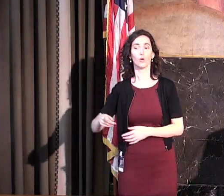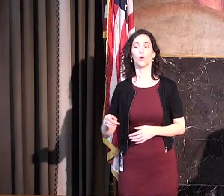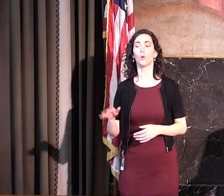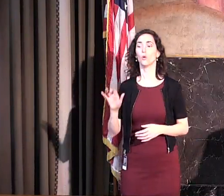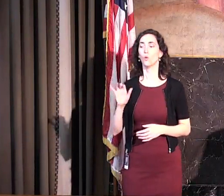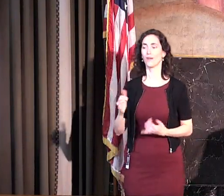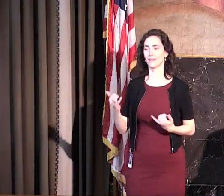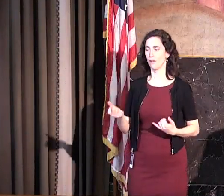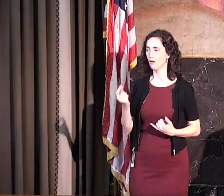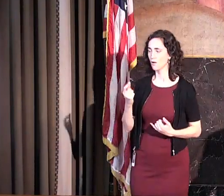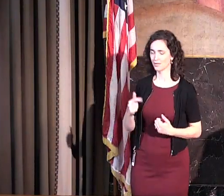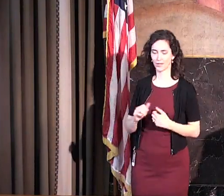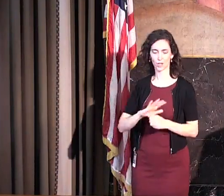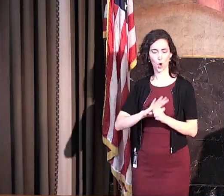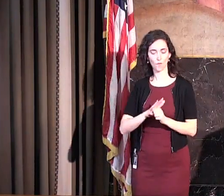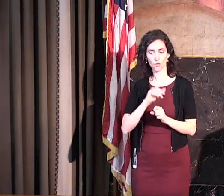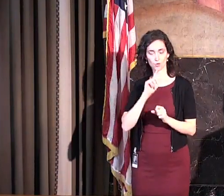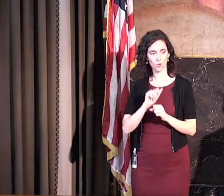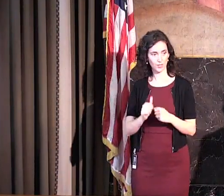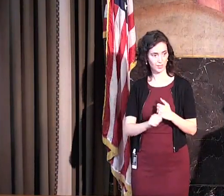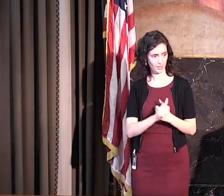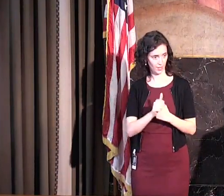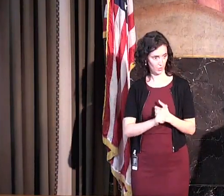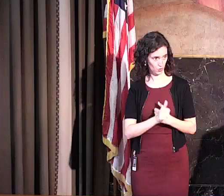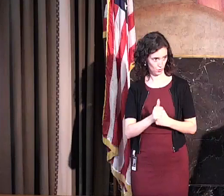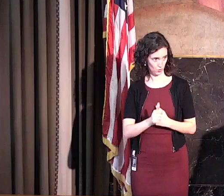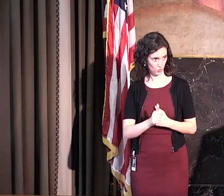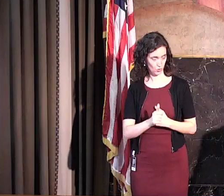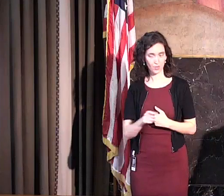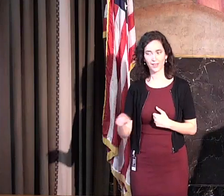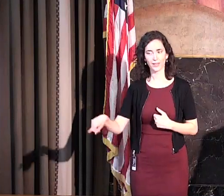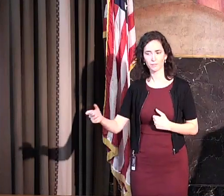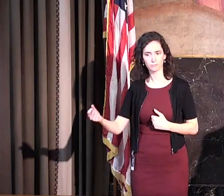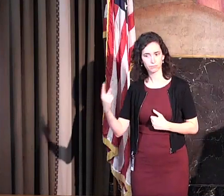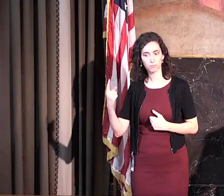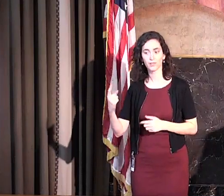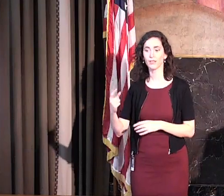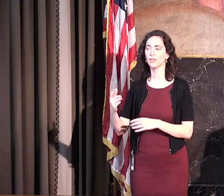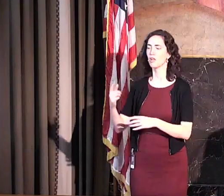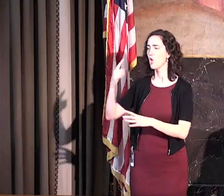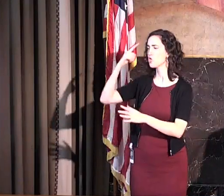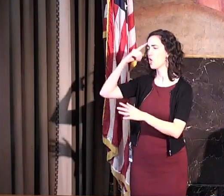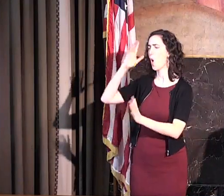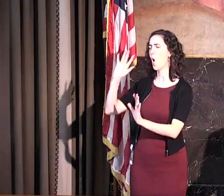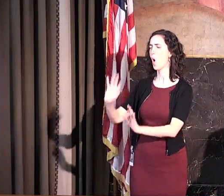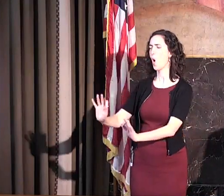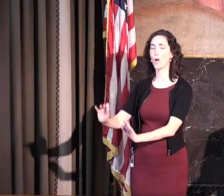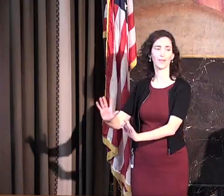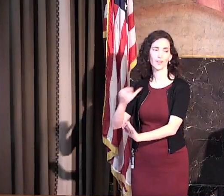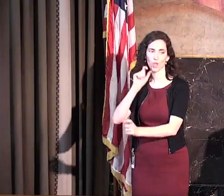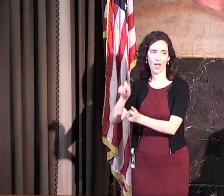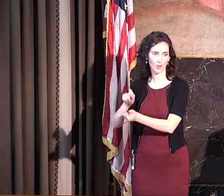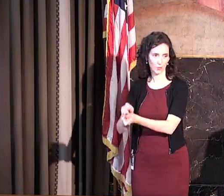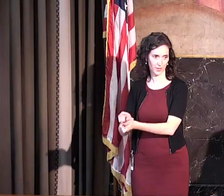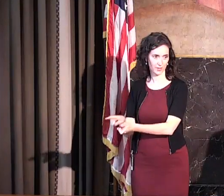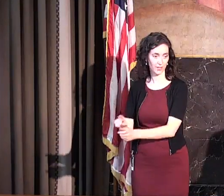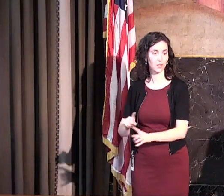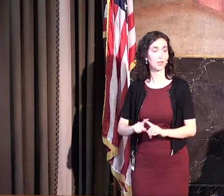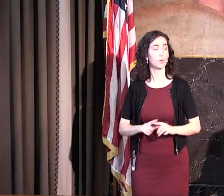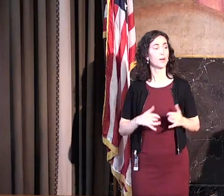danger for COVID that probably wasn't accurate then, but it certainly isn't it certainly